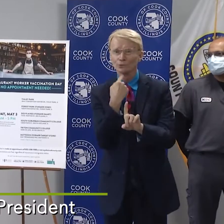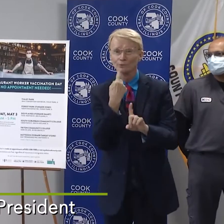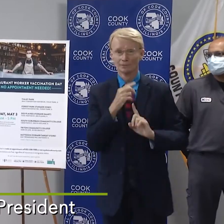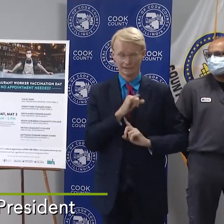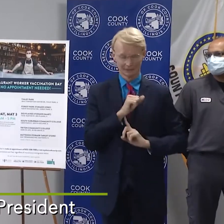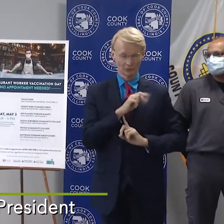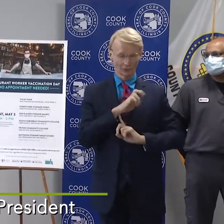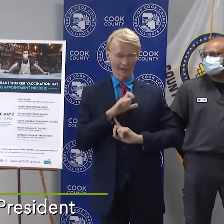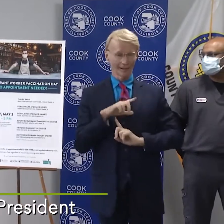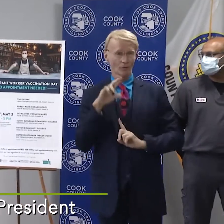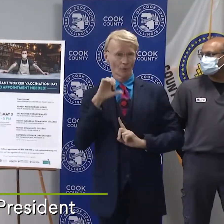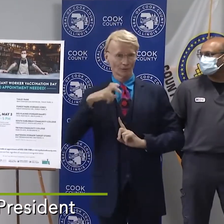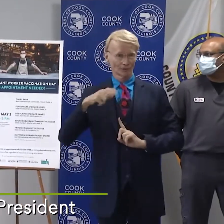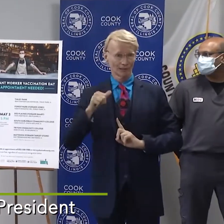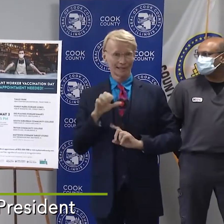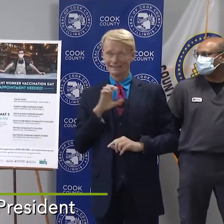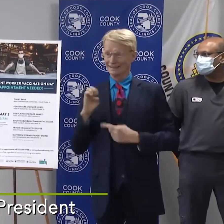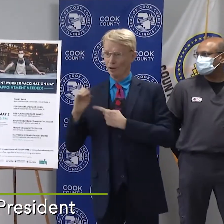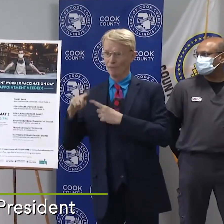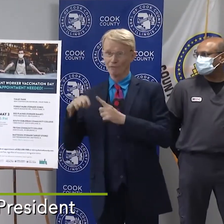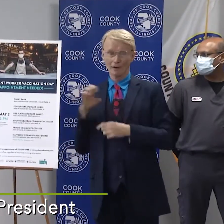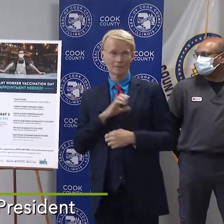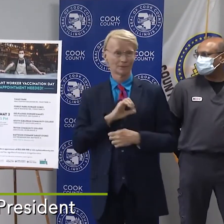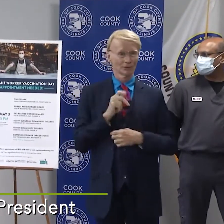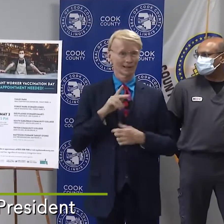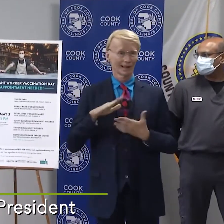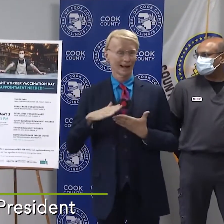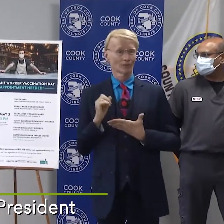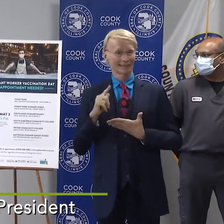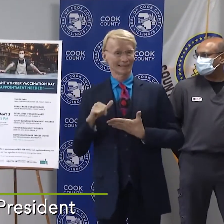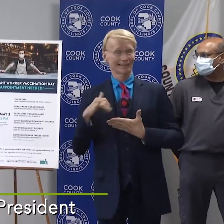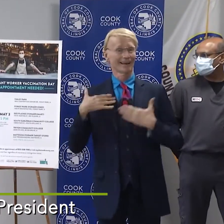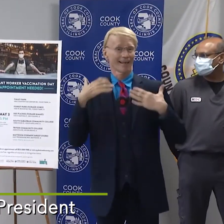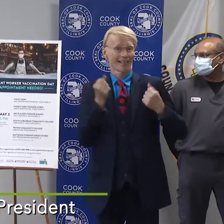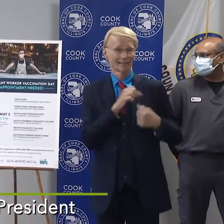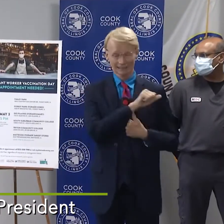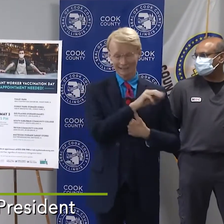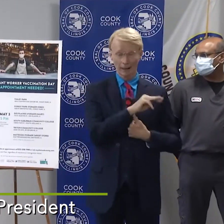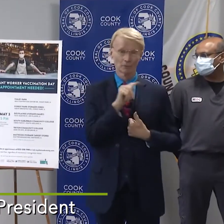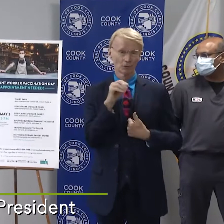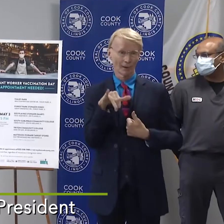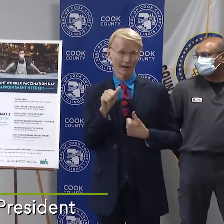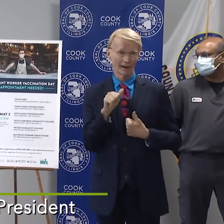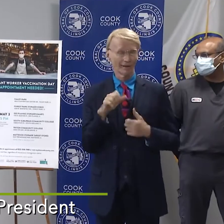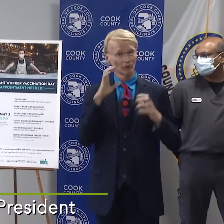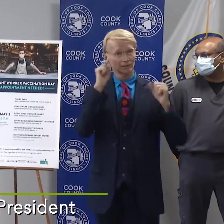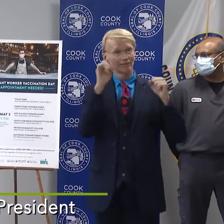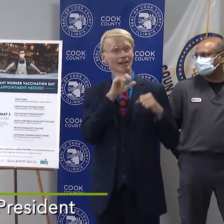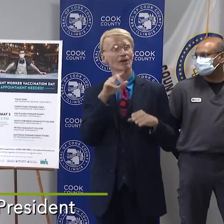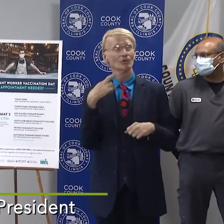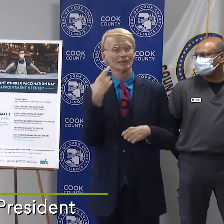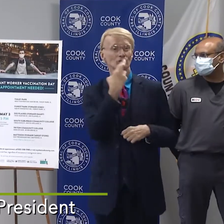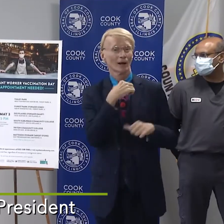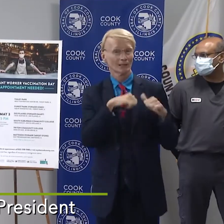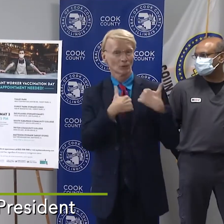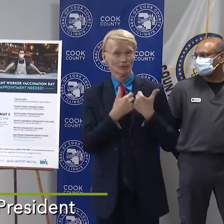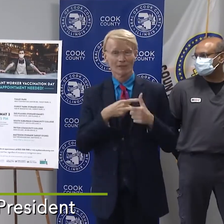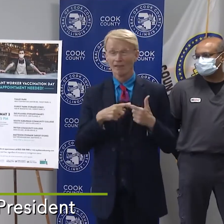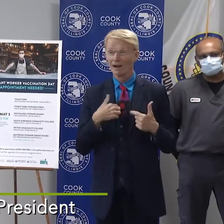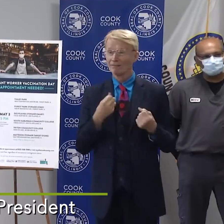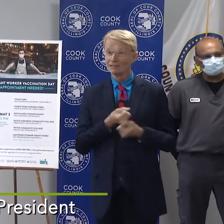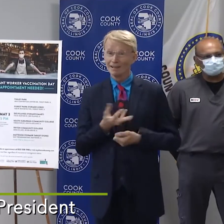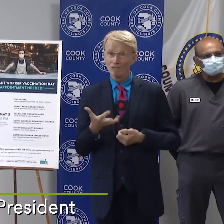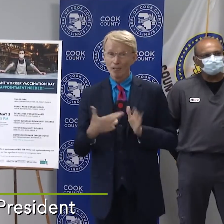Rocha, CEO of Cook County Health. Sam Toia, president of the Illinois Restaurant Association. And then we have